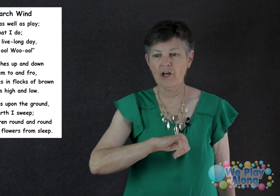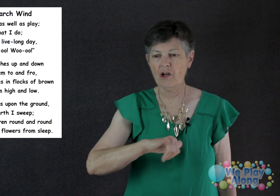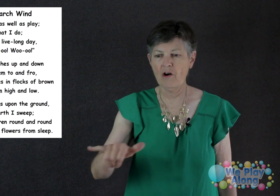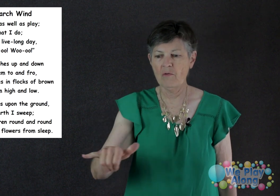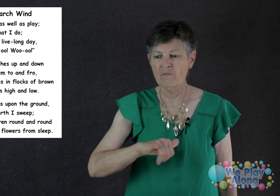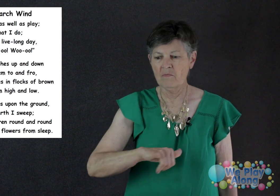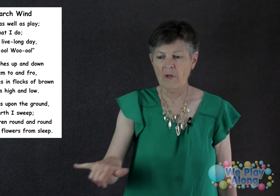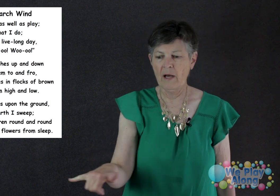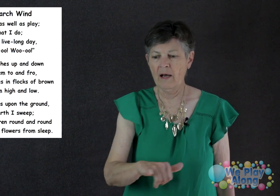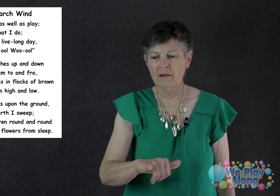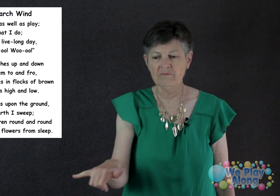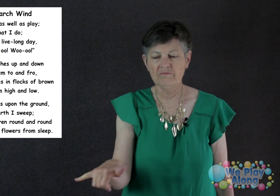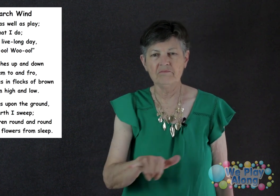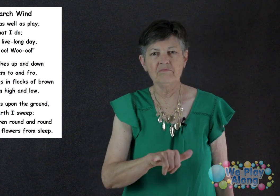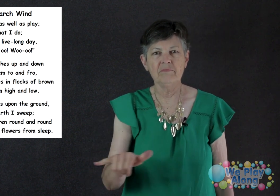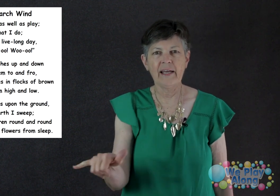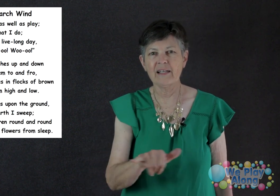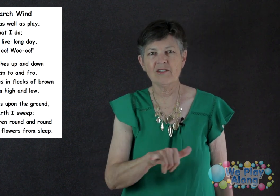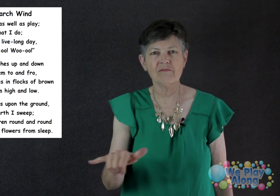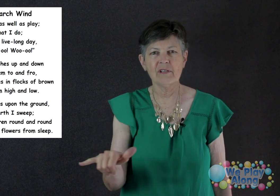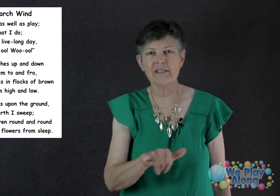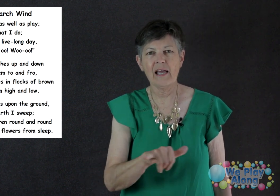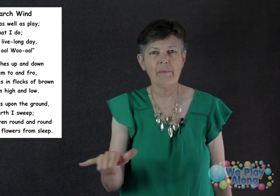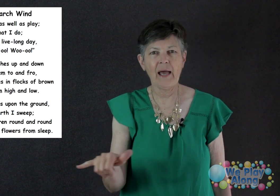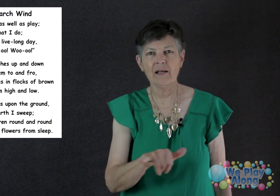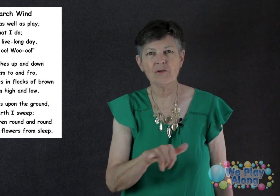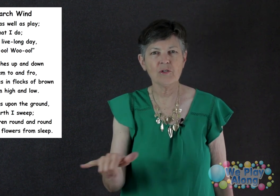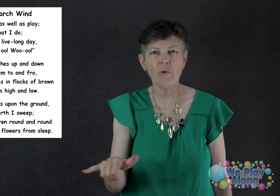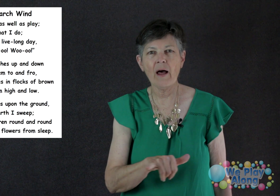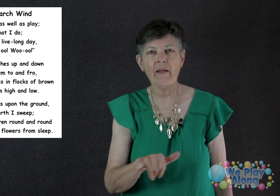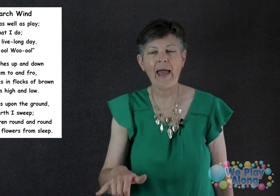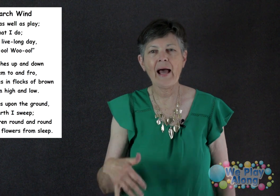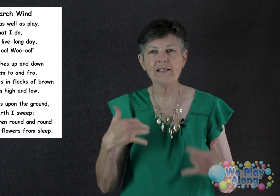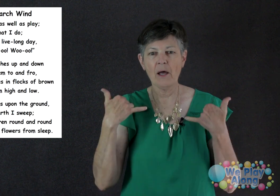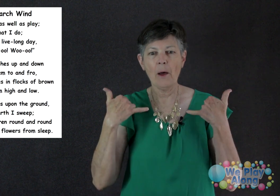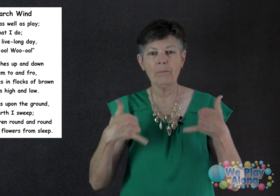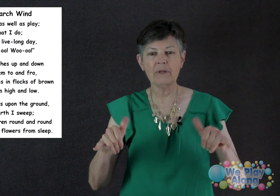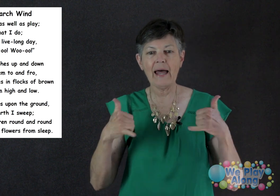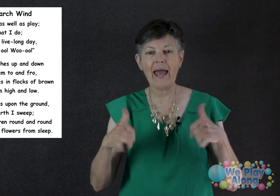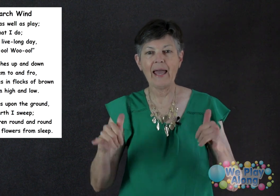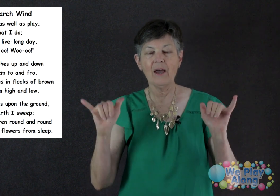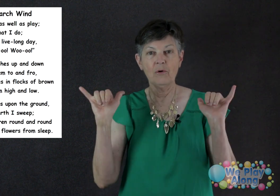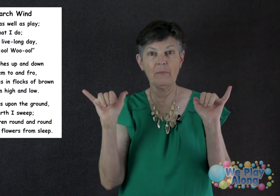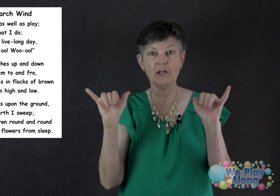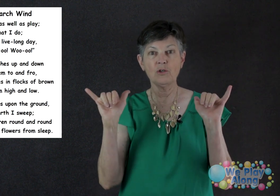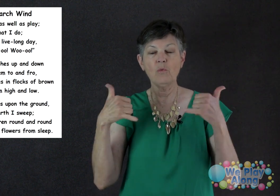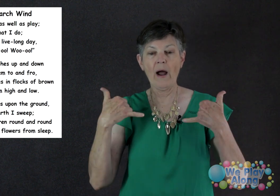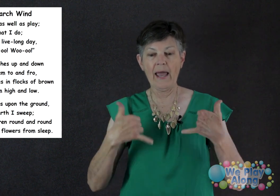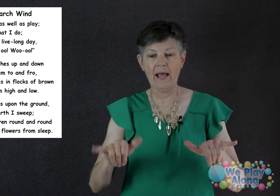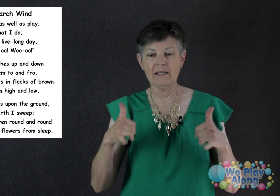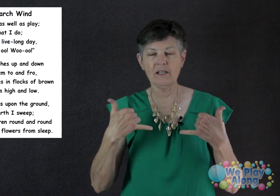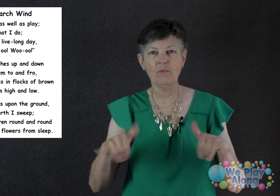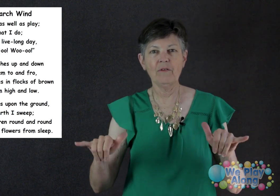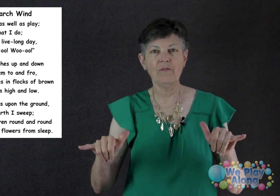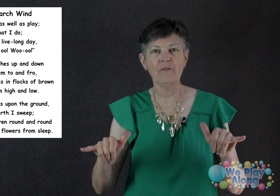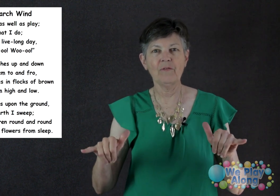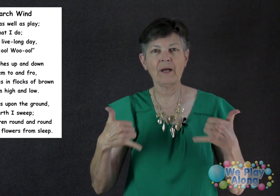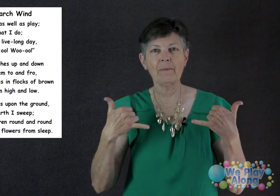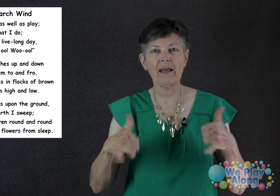gonna go like it's the same as, or as well as play. We make two Y hands and we flick them like